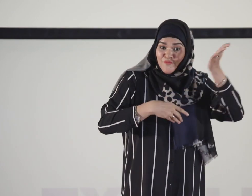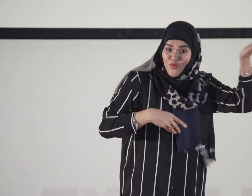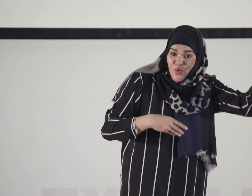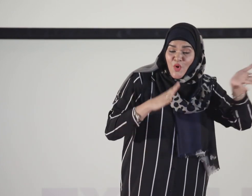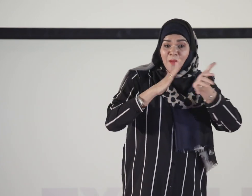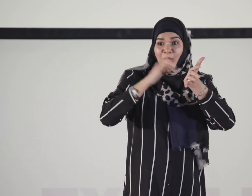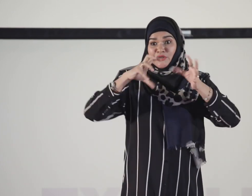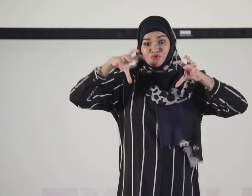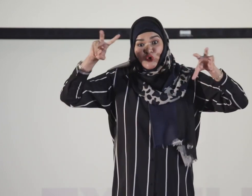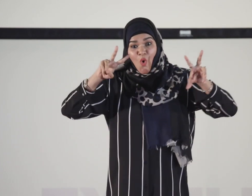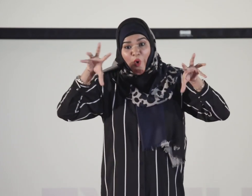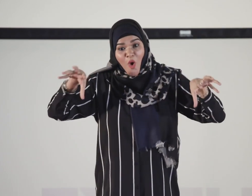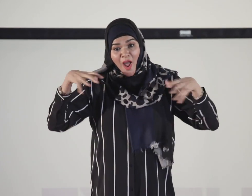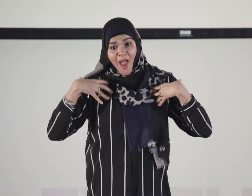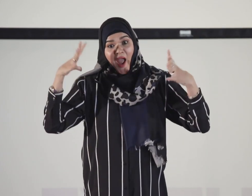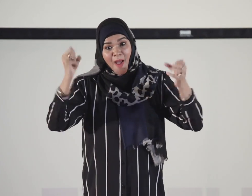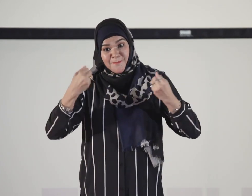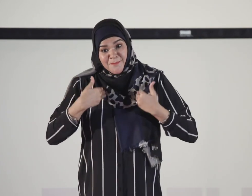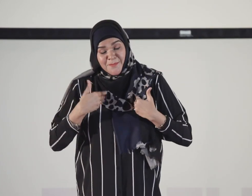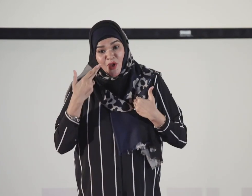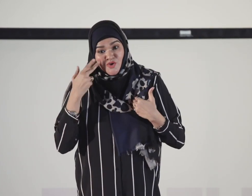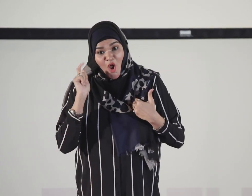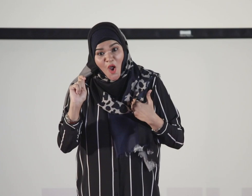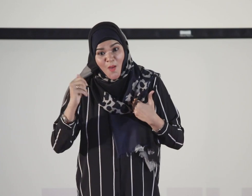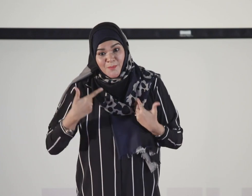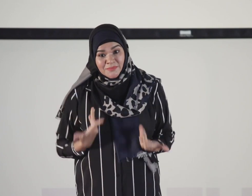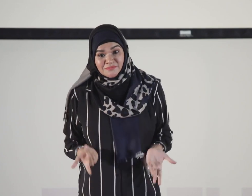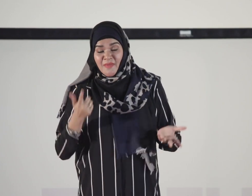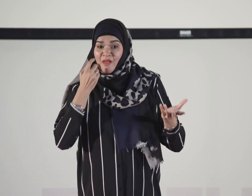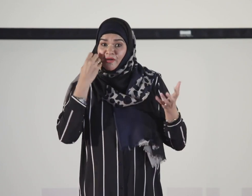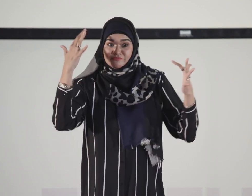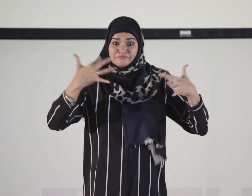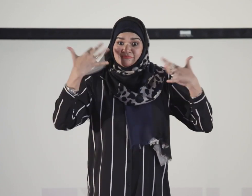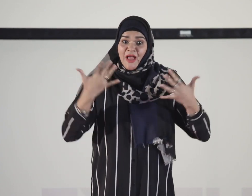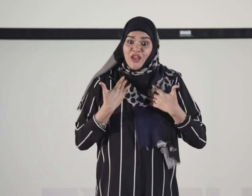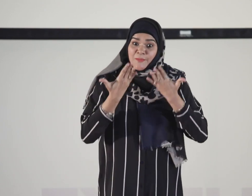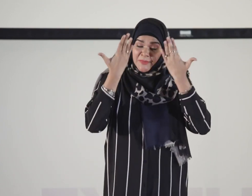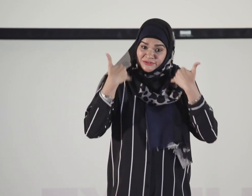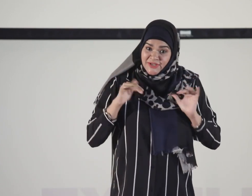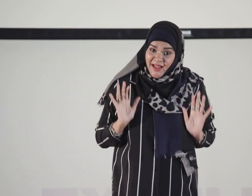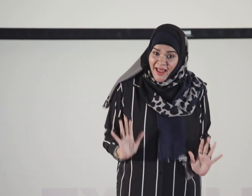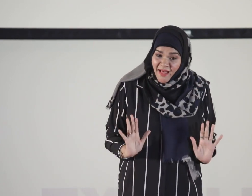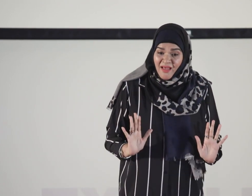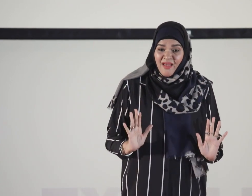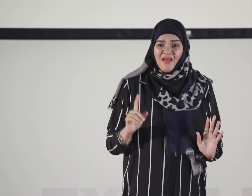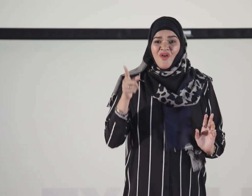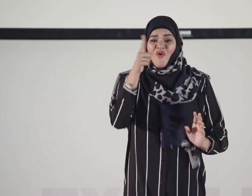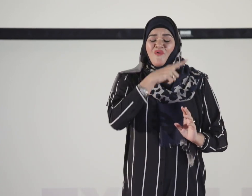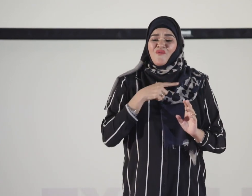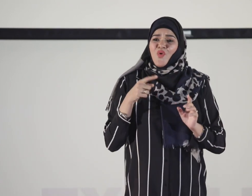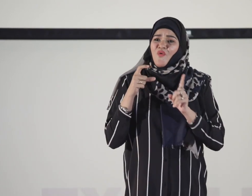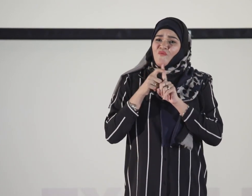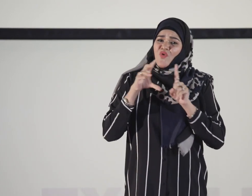disability. I have 2 running beauty salons at this moment, one in Gulistan-e-Johar, one in